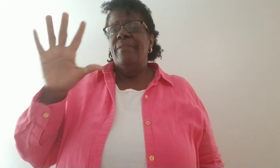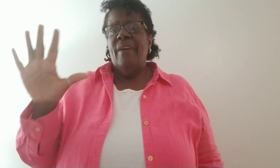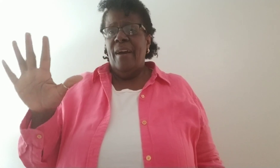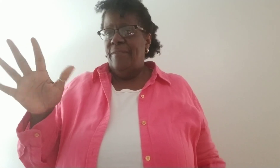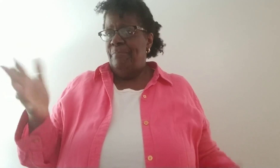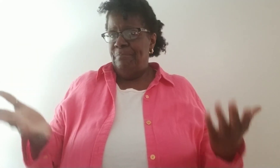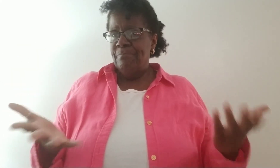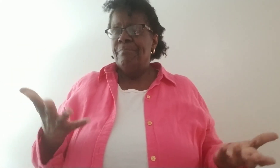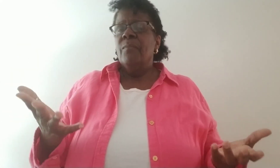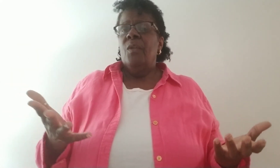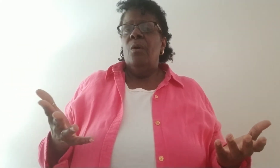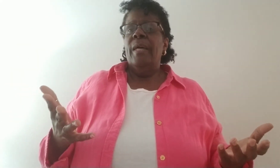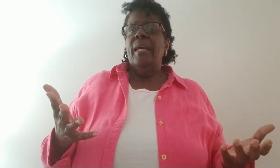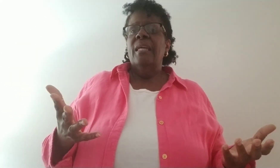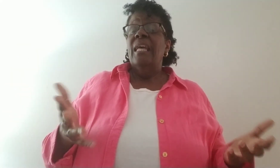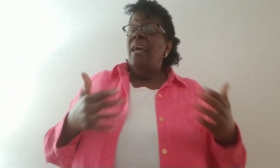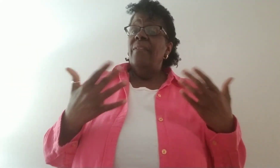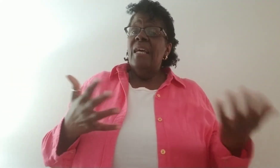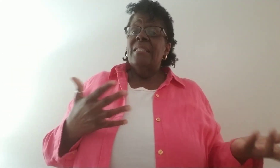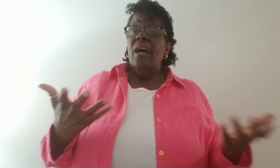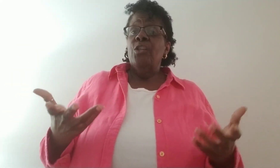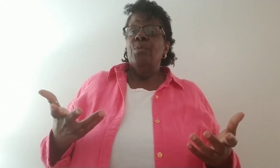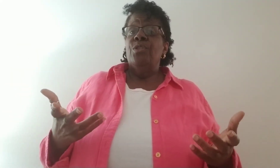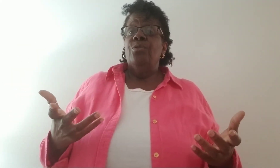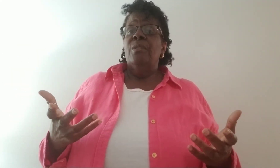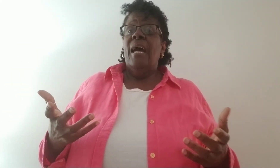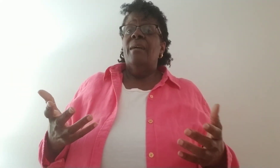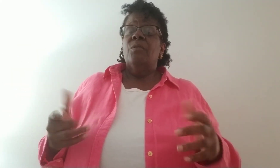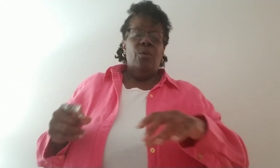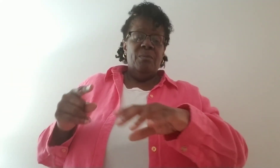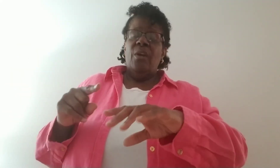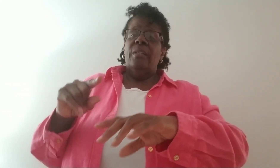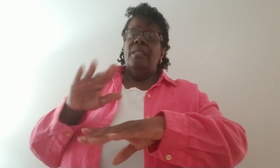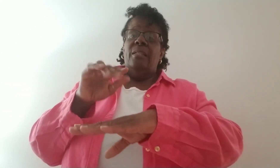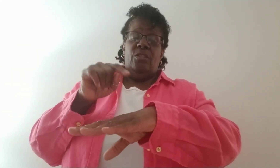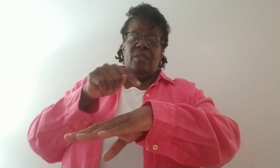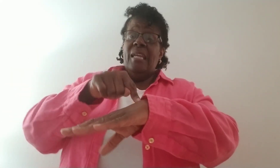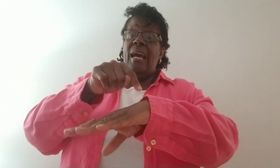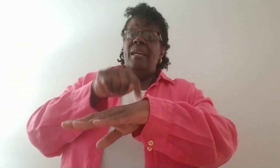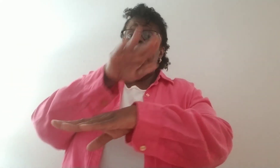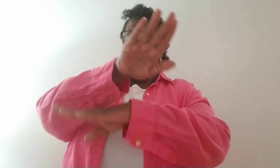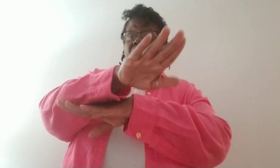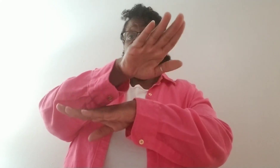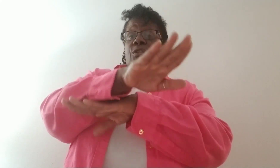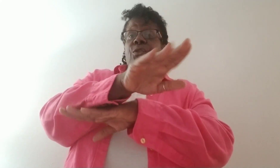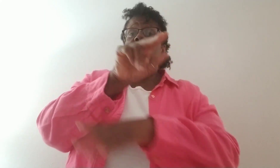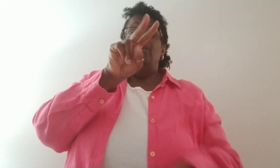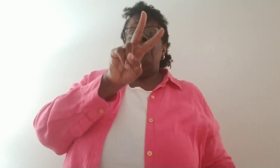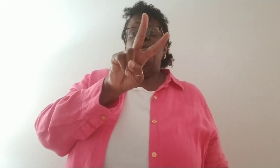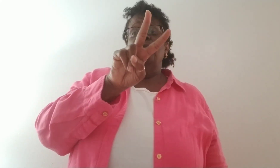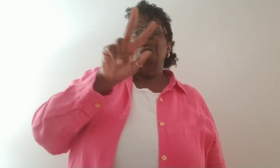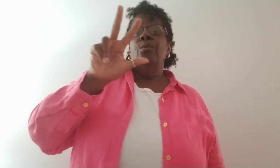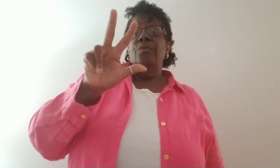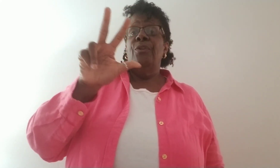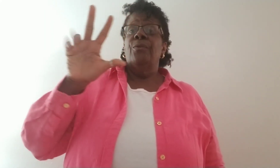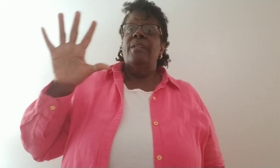2:35. Okay, and that's how you would do times, or I'm sorry, the time, afternoon,